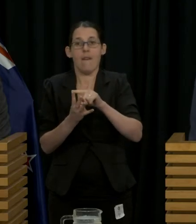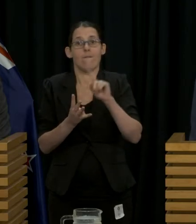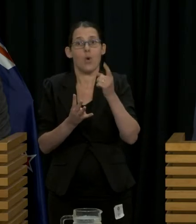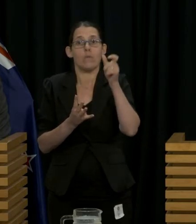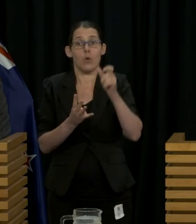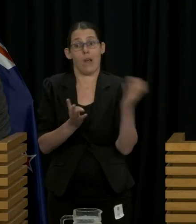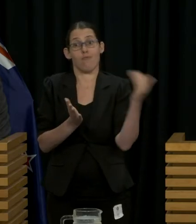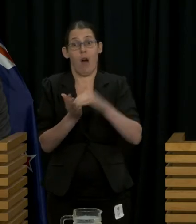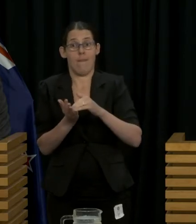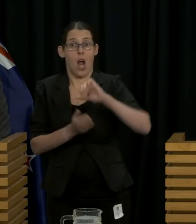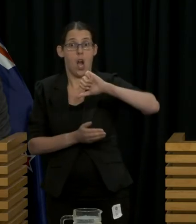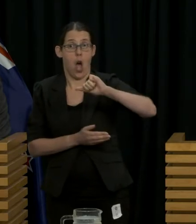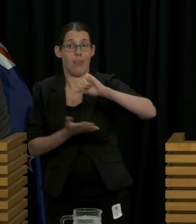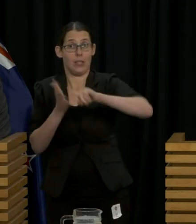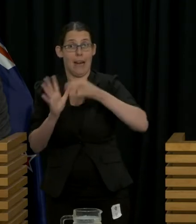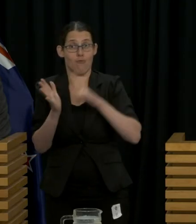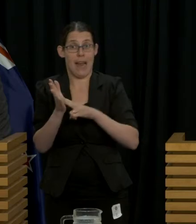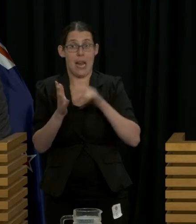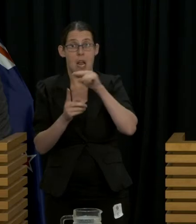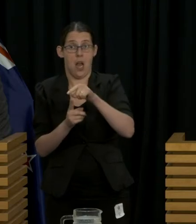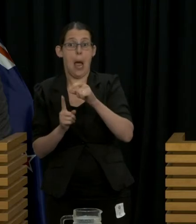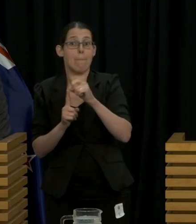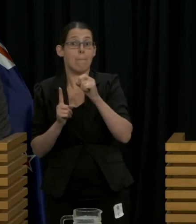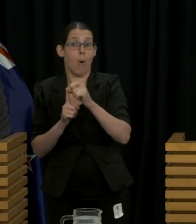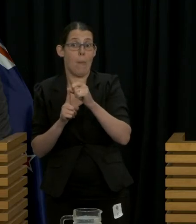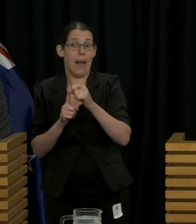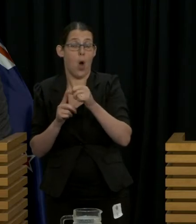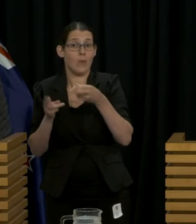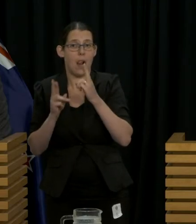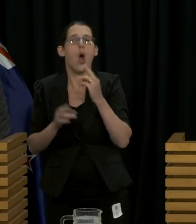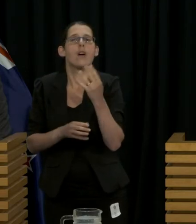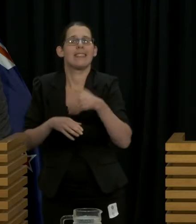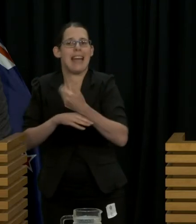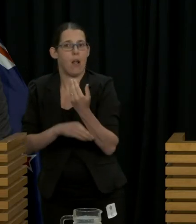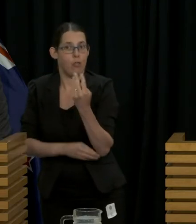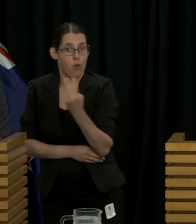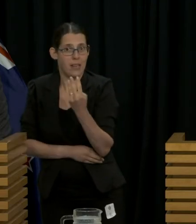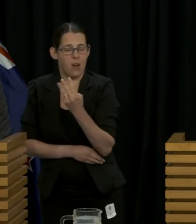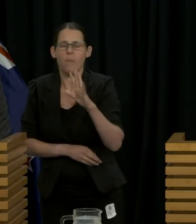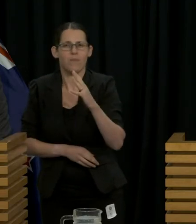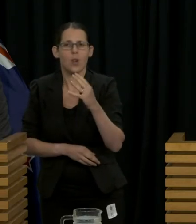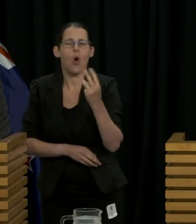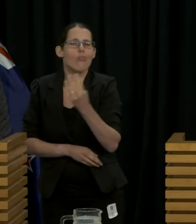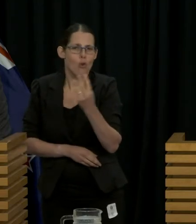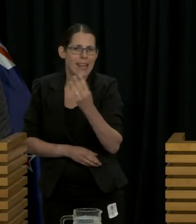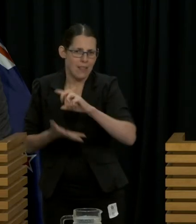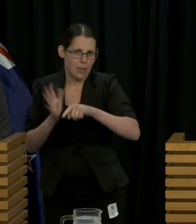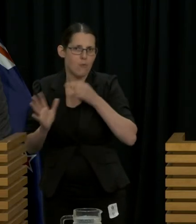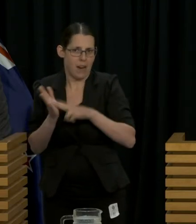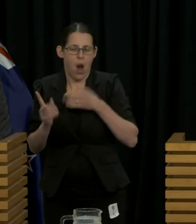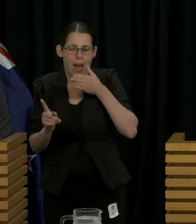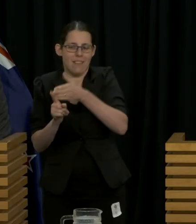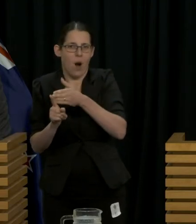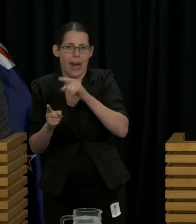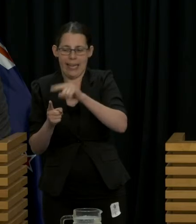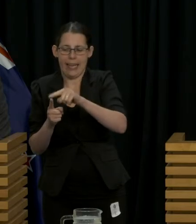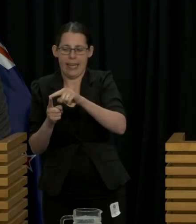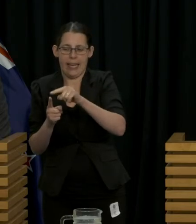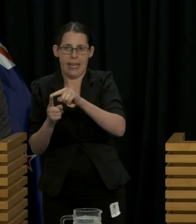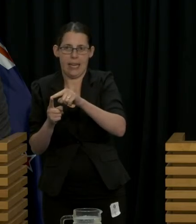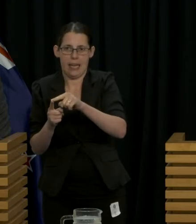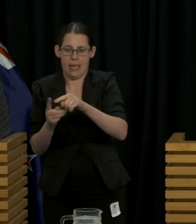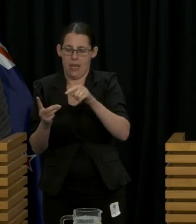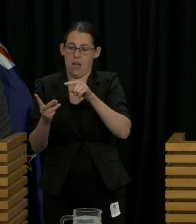arrived on the 9th of January at the Pullman and was identified on the 13th, our case in Northland and these two, their